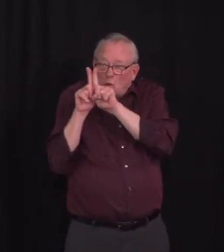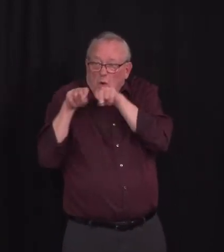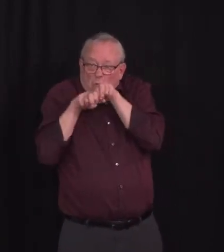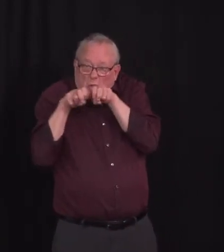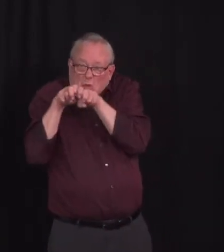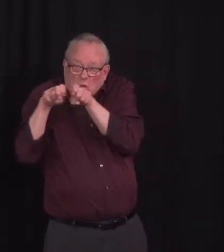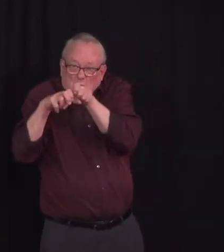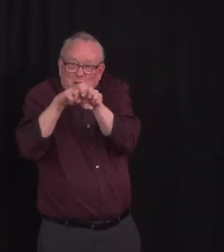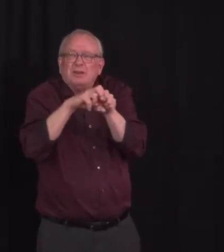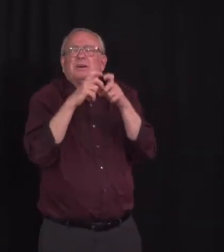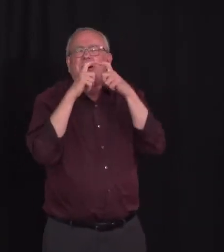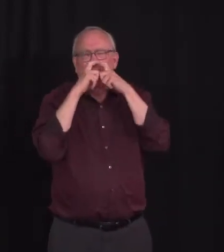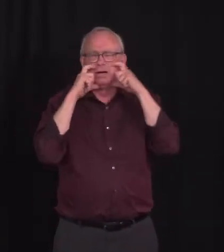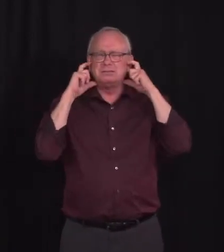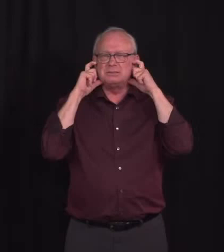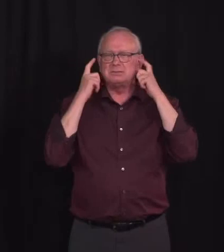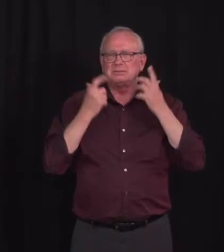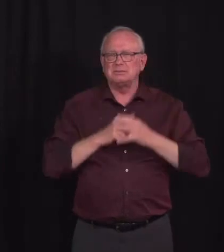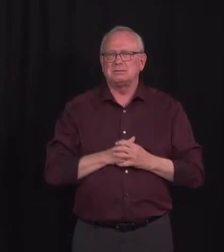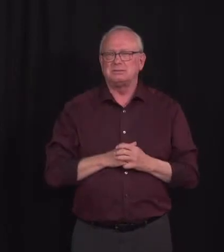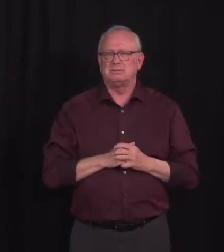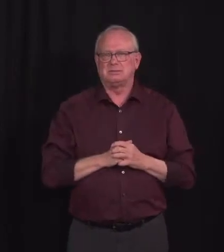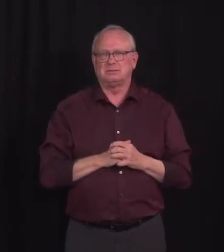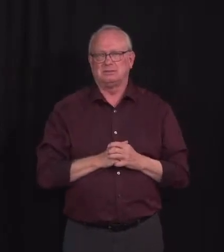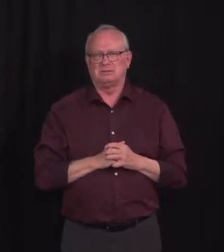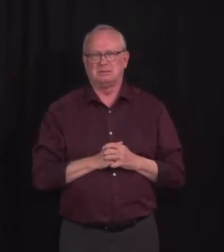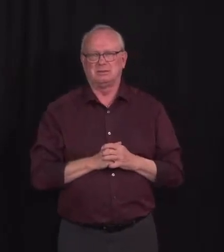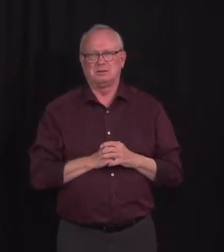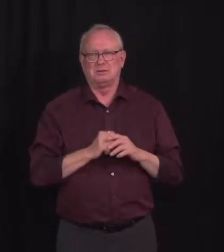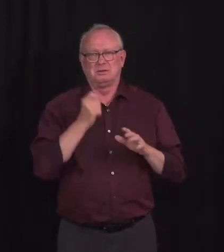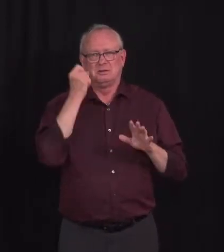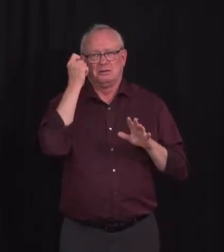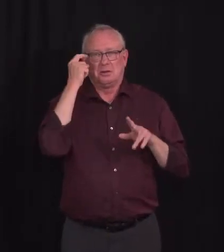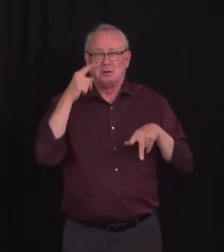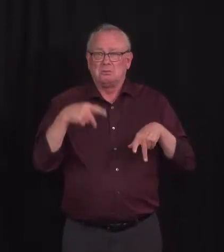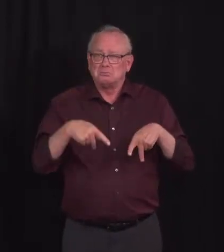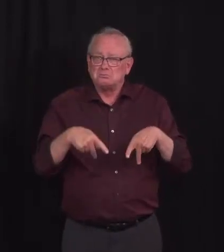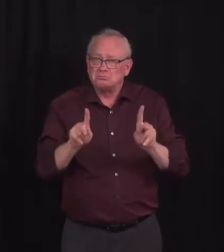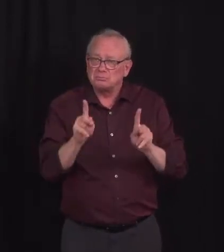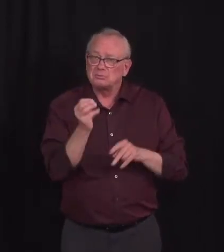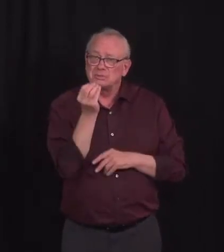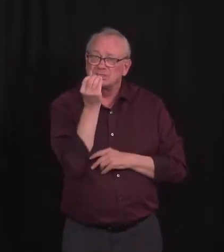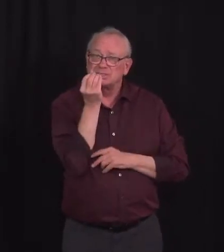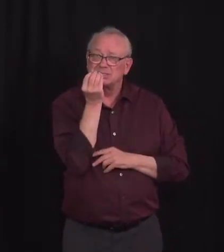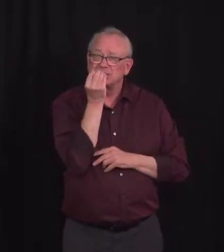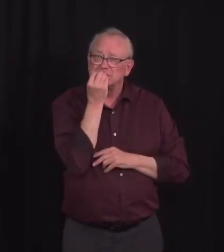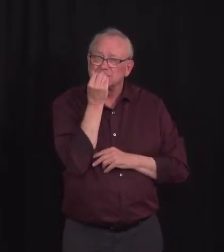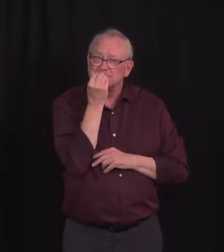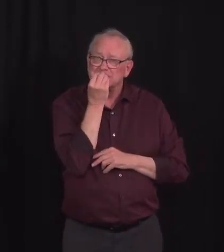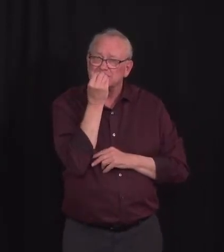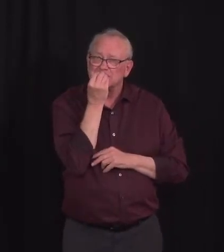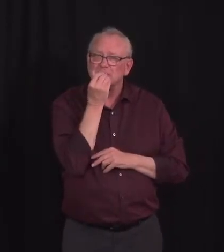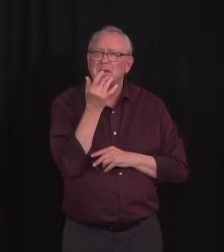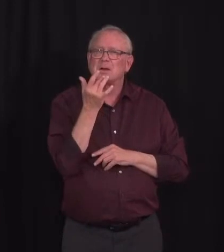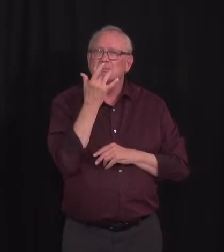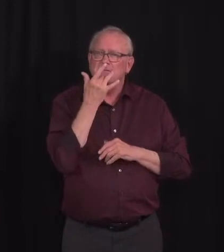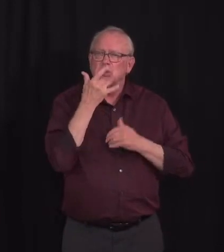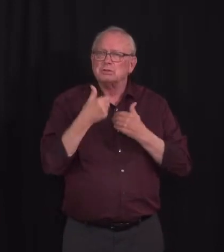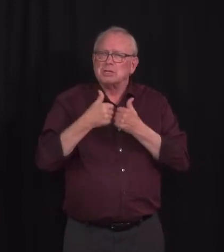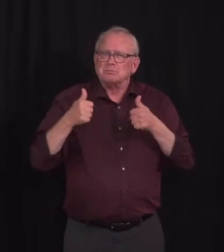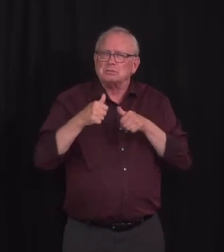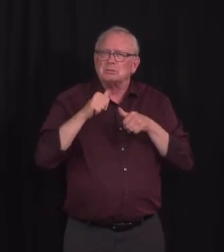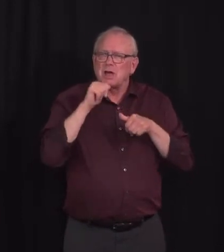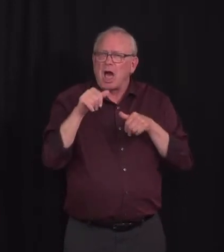We allow food at outdoor social gatherings, although we recommend that it not be shared person to person. And in